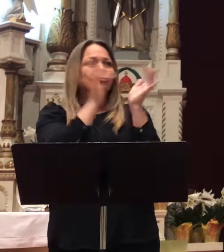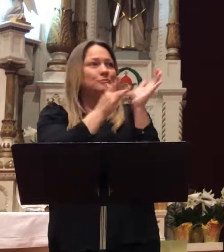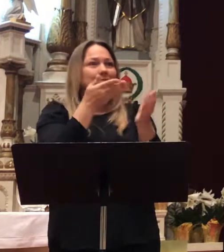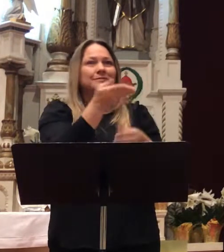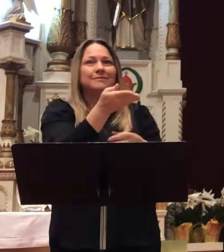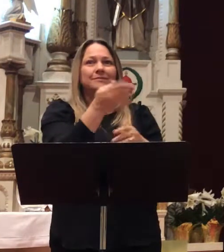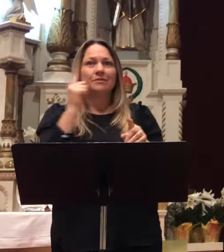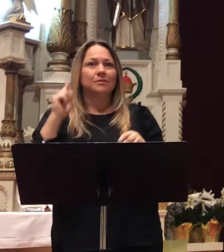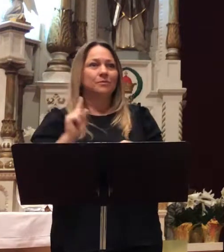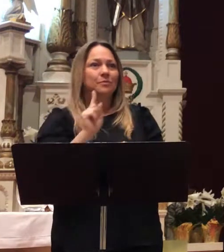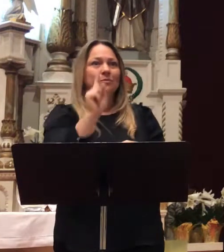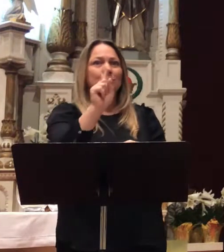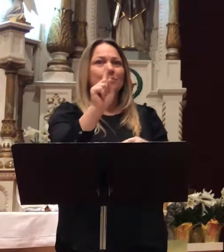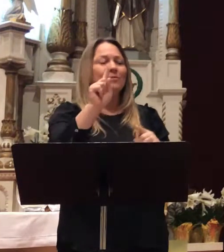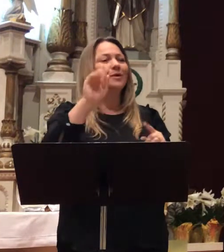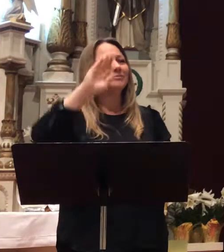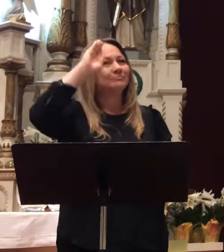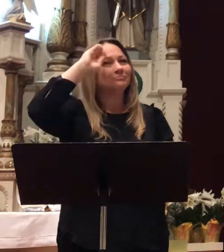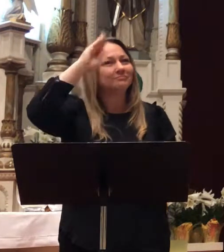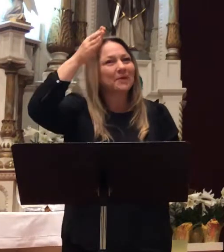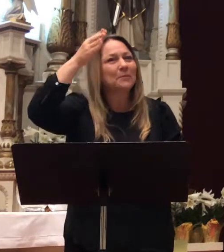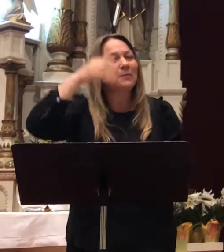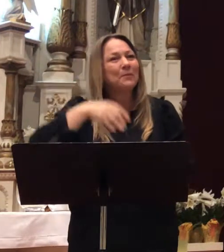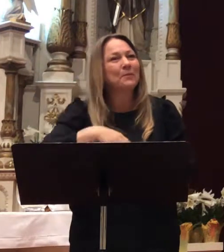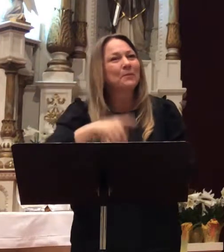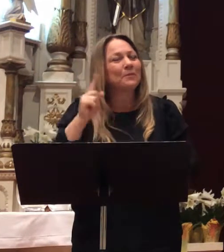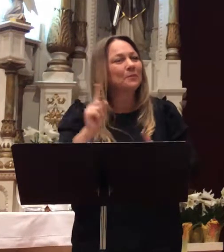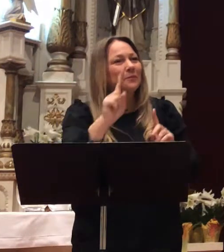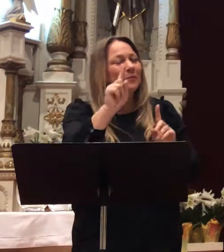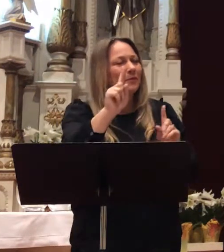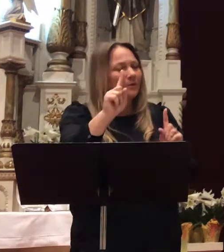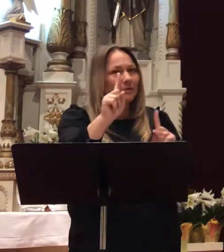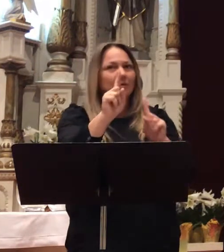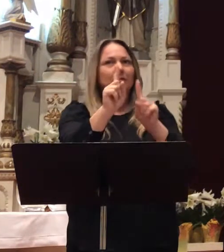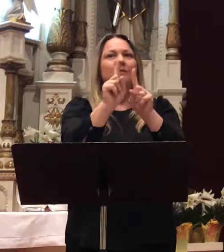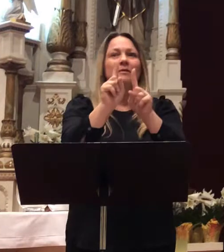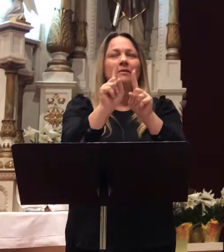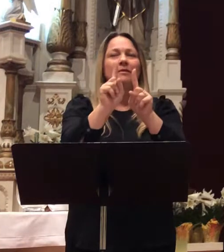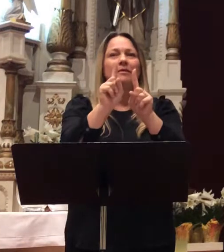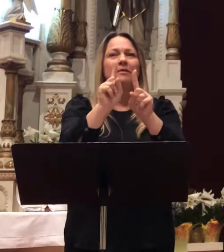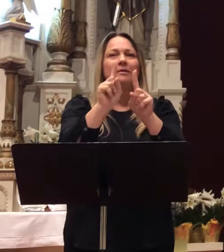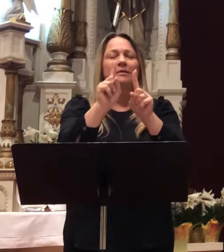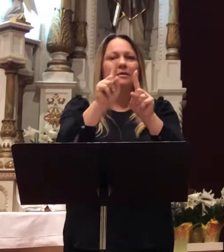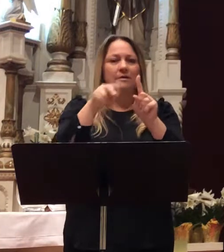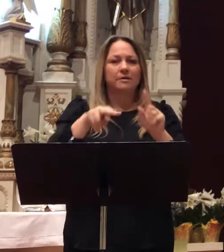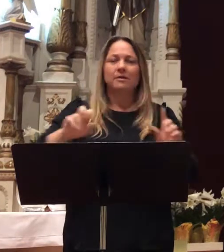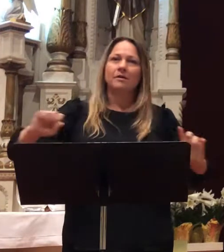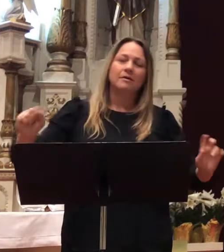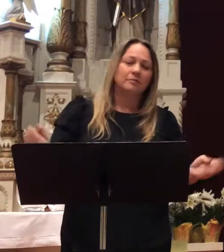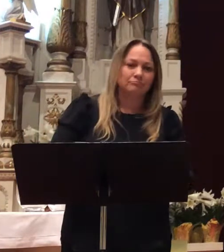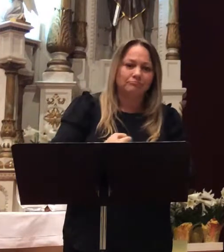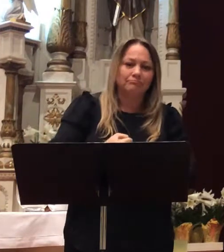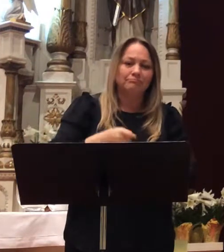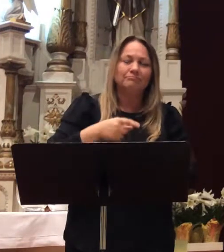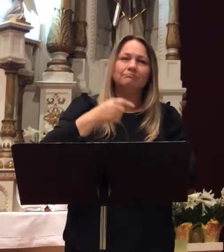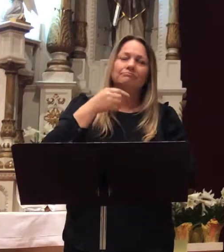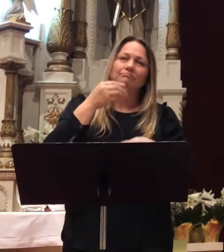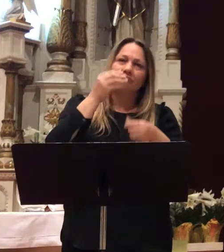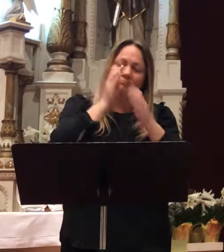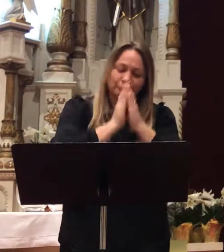the way and greeted them. They approached, embraced his feet, and did him